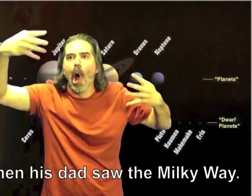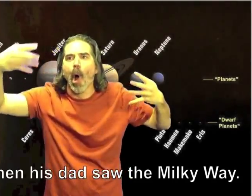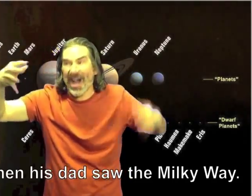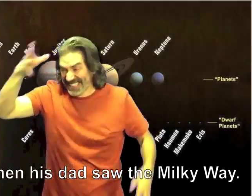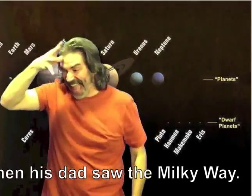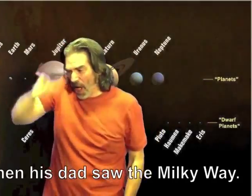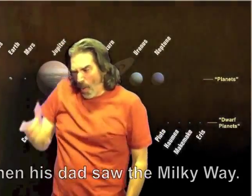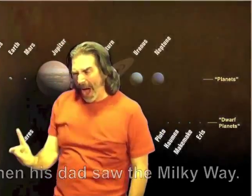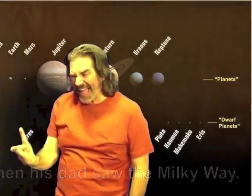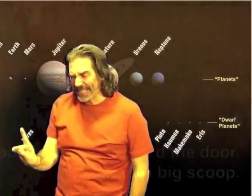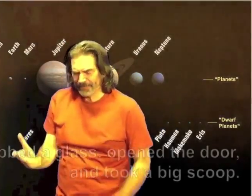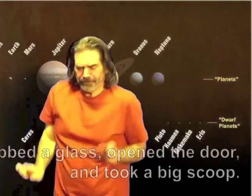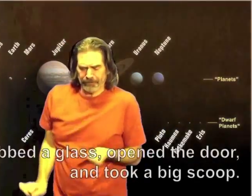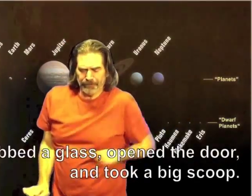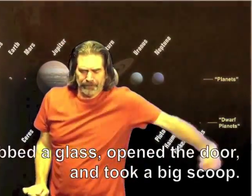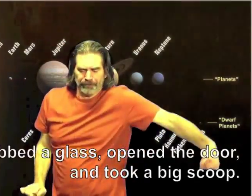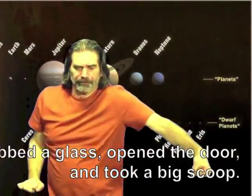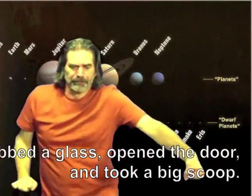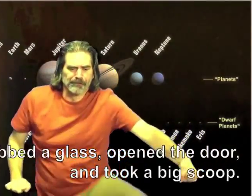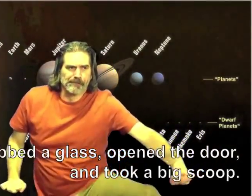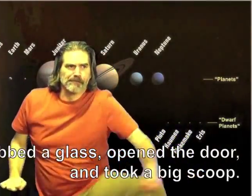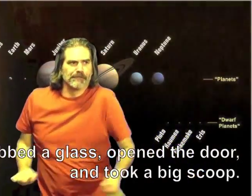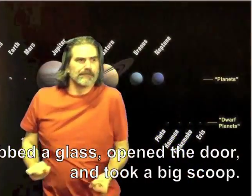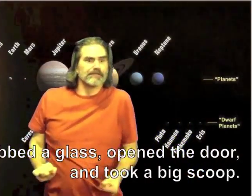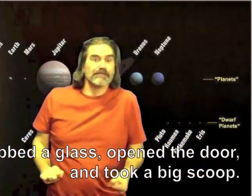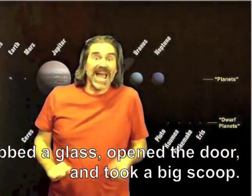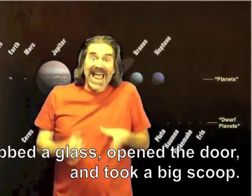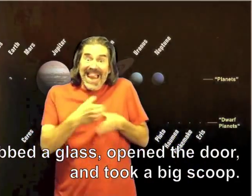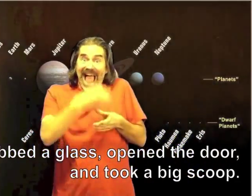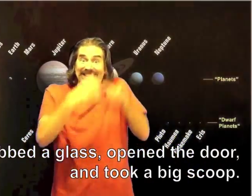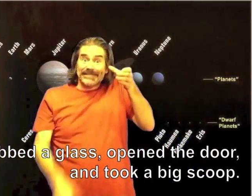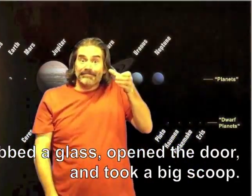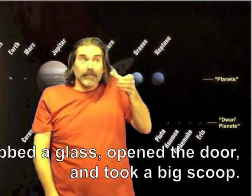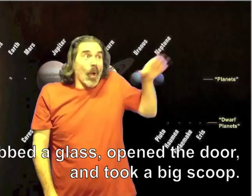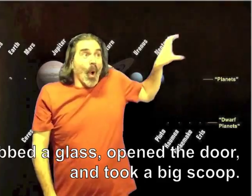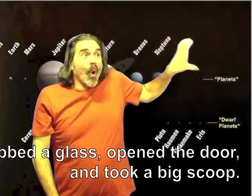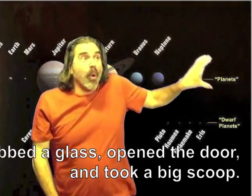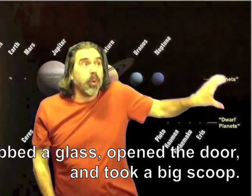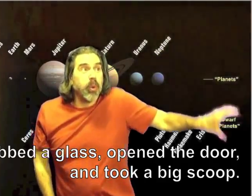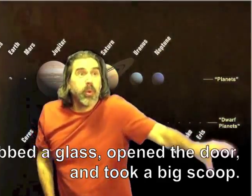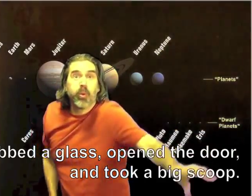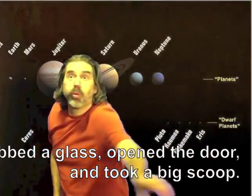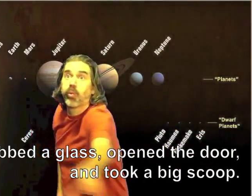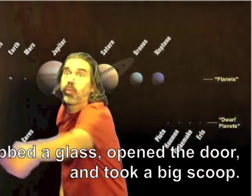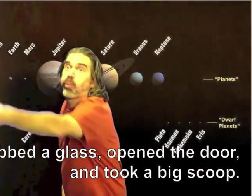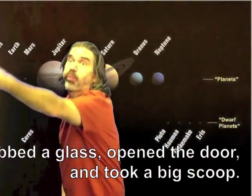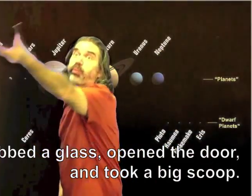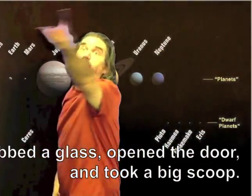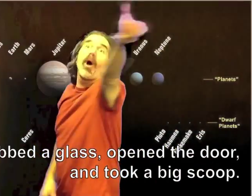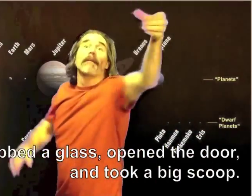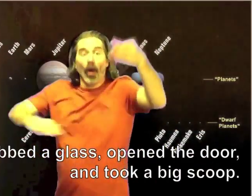Milky Way. And he said, hold on, Douglas, let me get you a treat. And he grabbed a glass and took a big